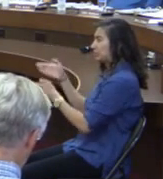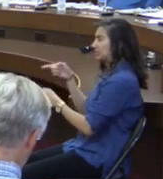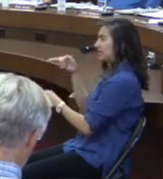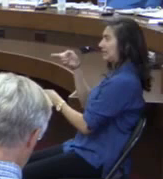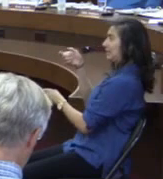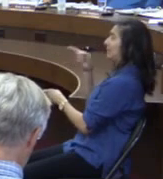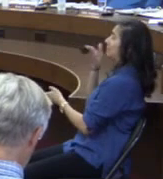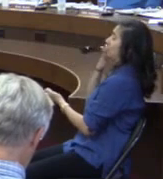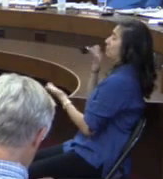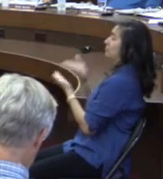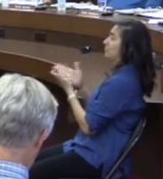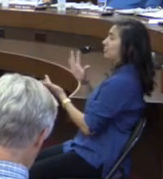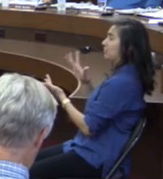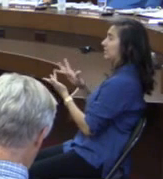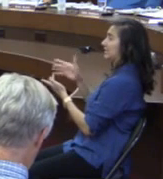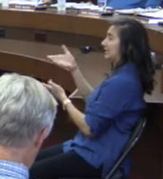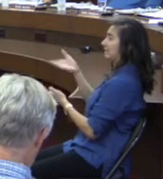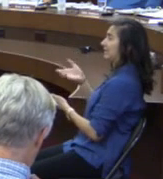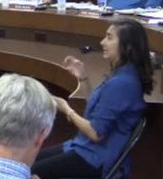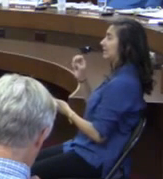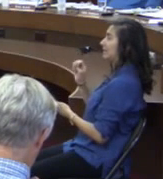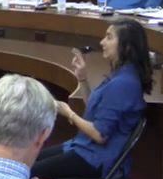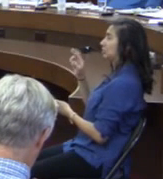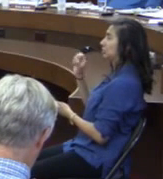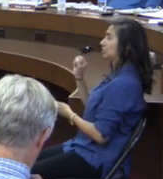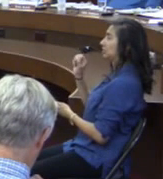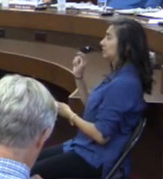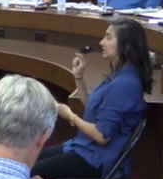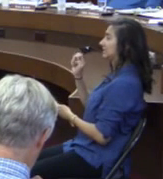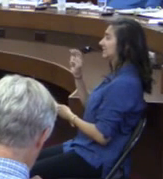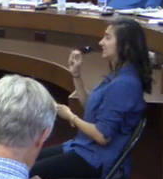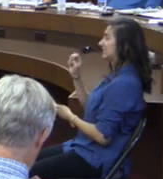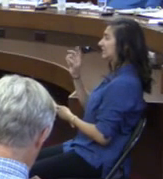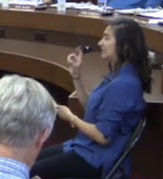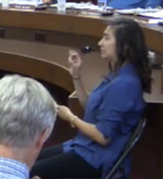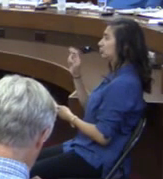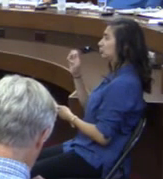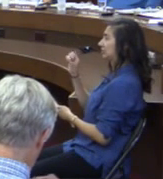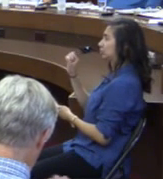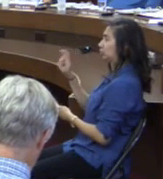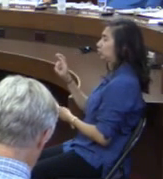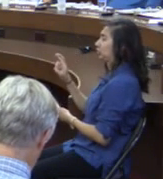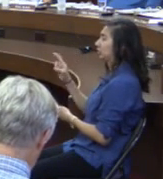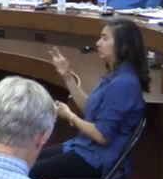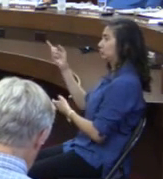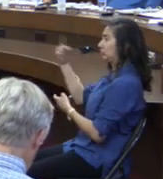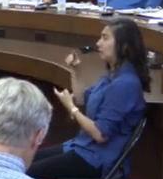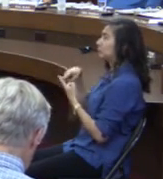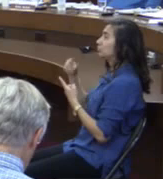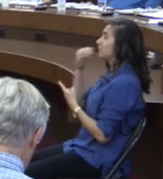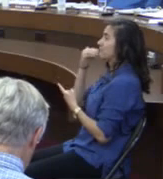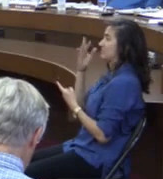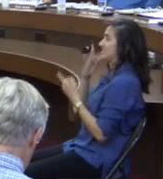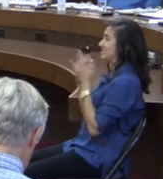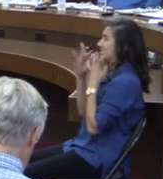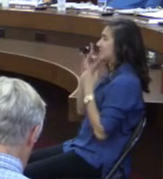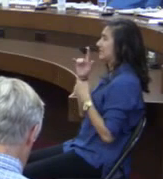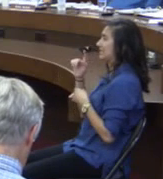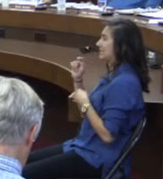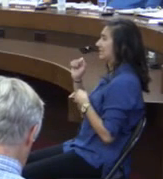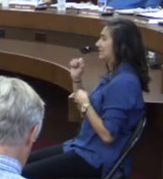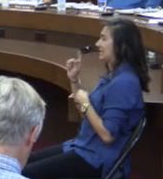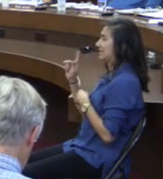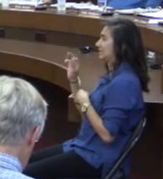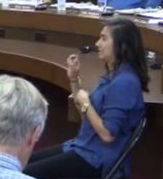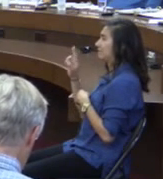great contact with, they invited Mr. Steve Dresser to join our food insecurity task force. This was about